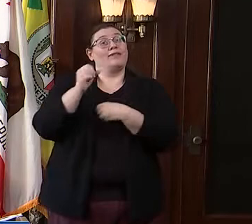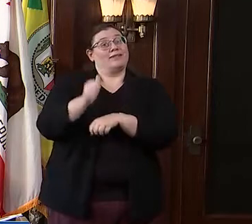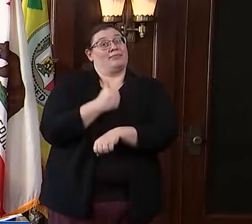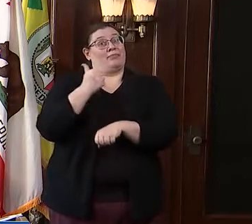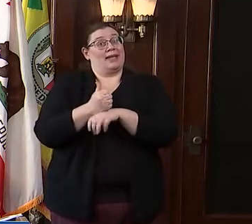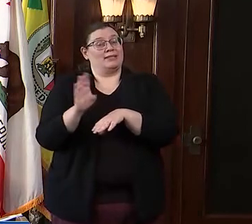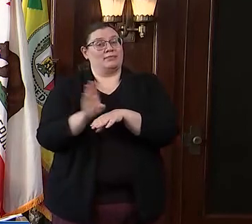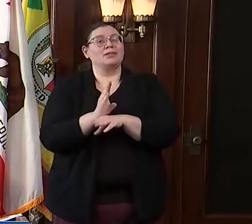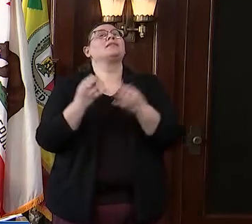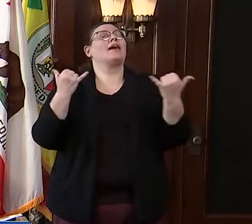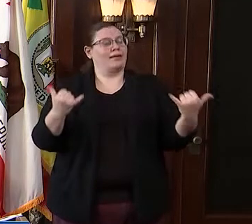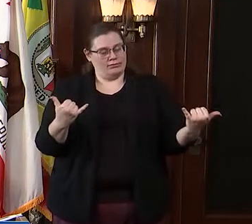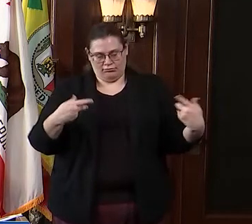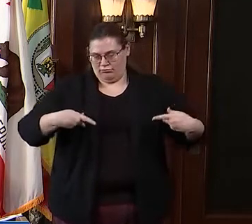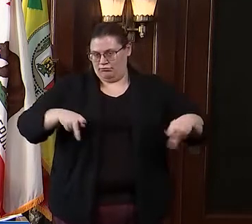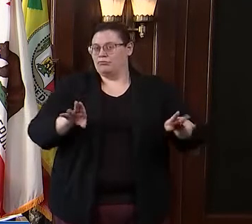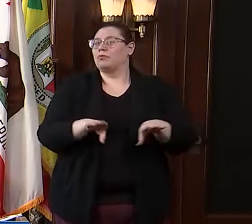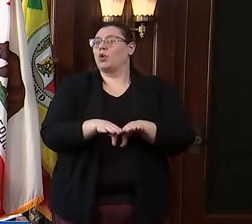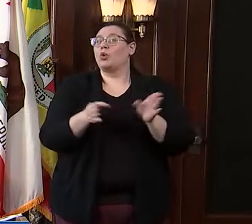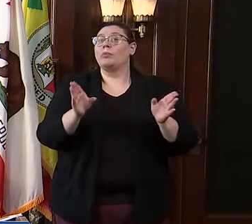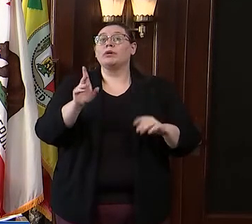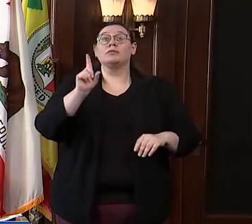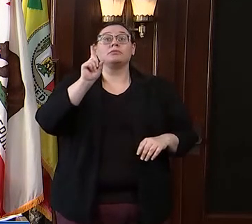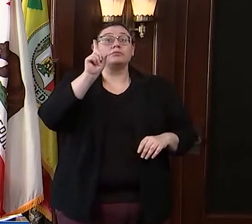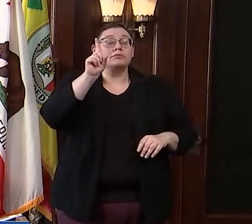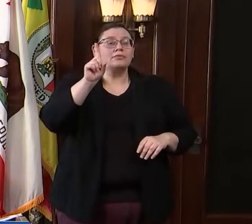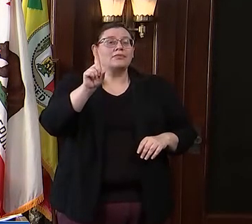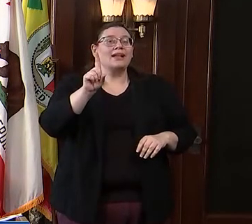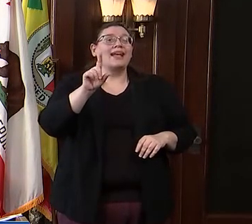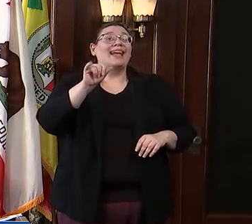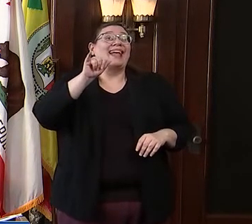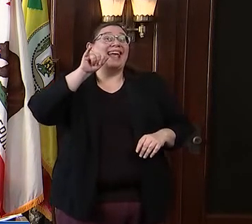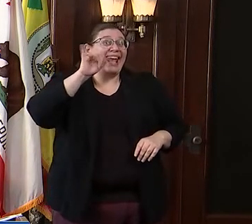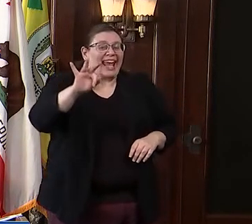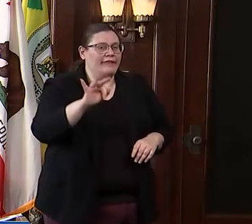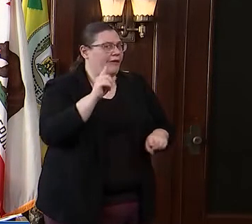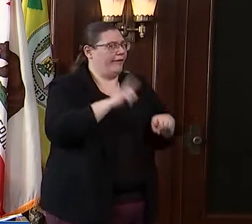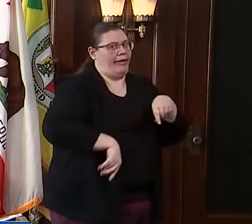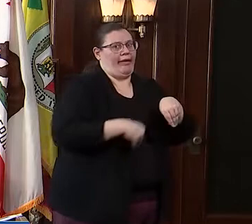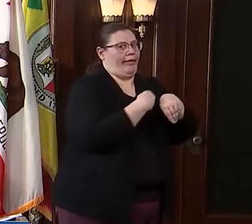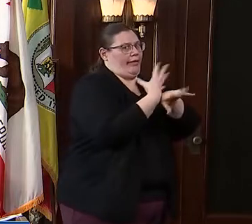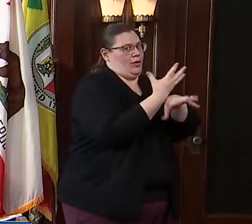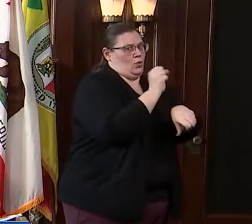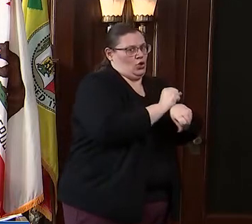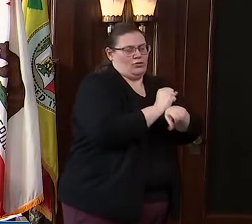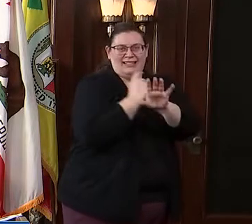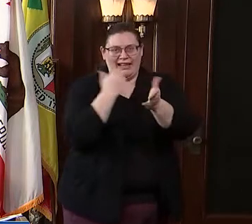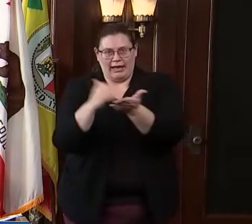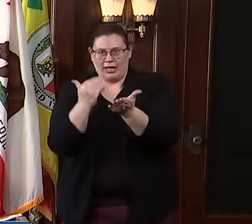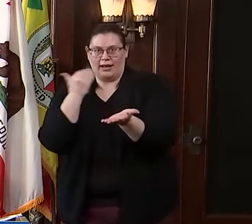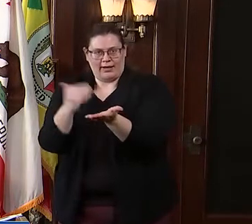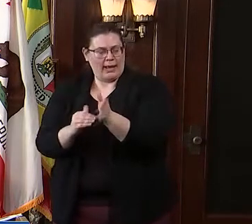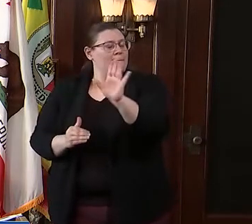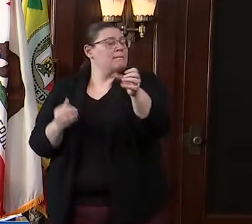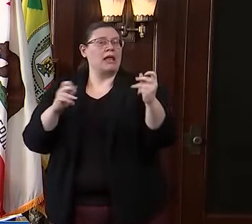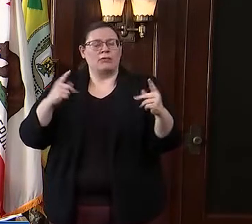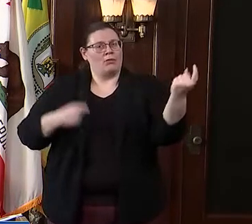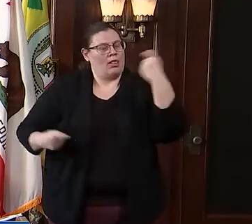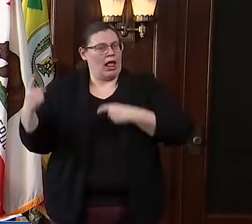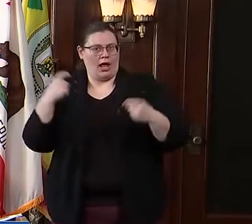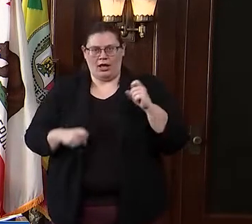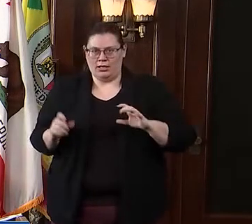businesses may now open, but only if telework is not possible. Let me restate that. Get a lot of questions about this,